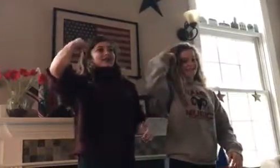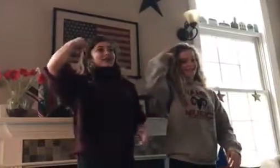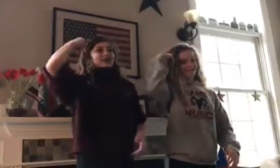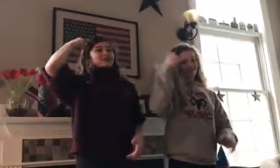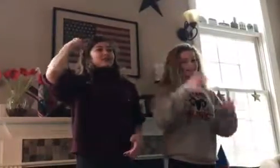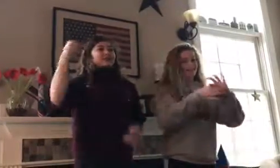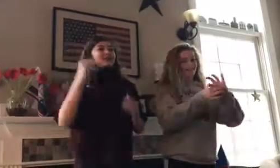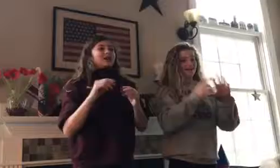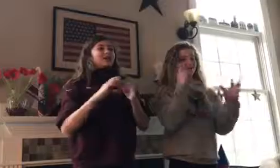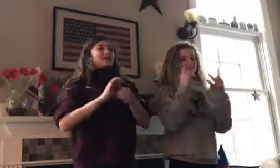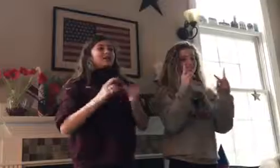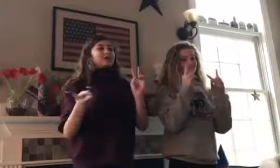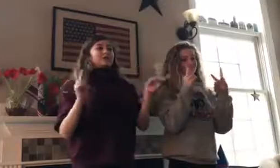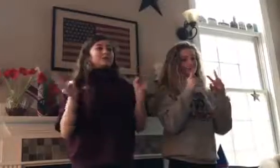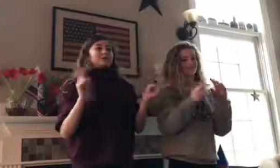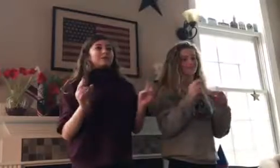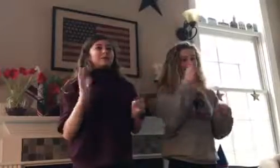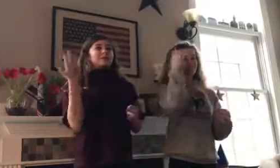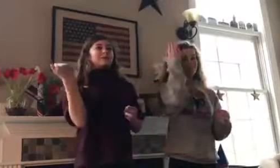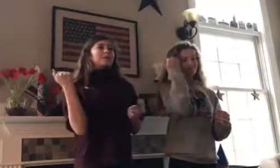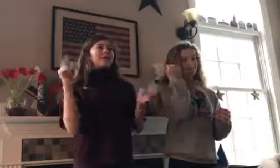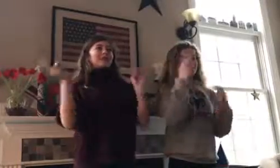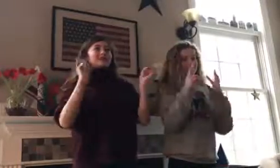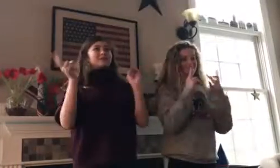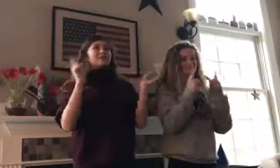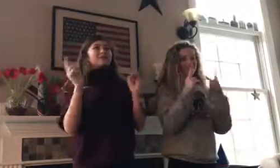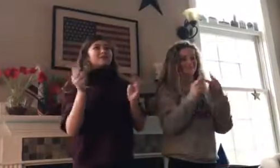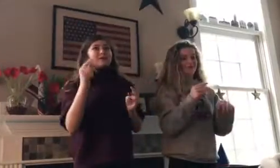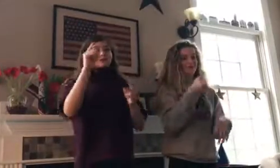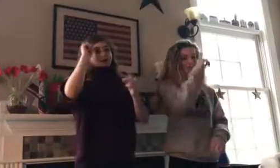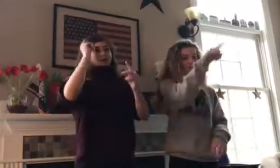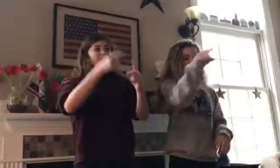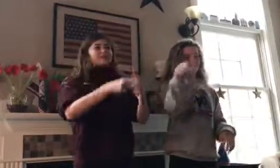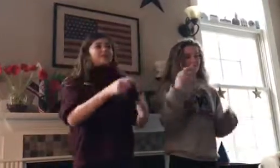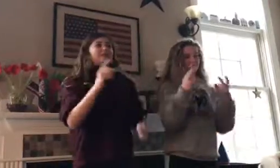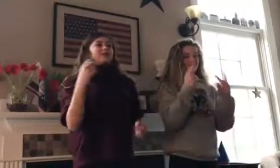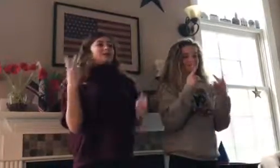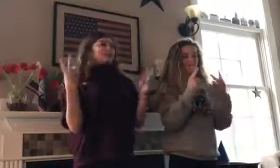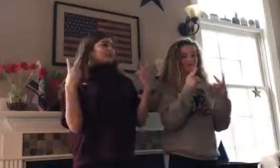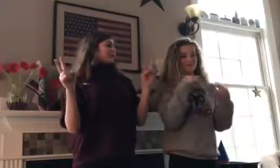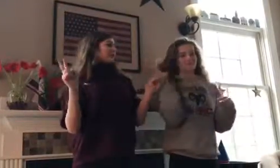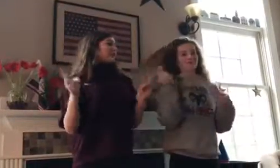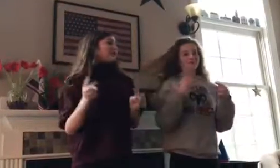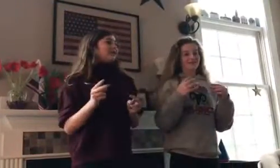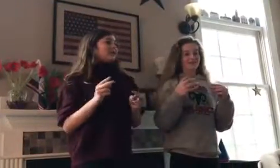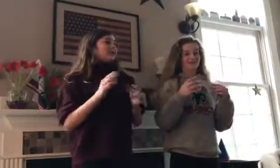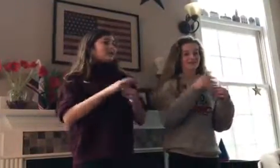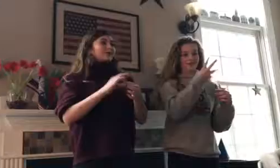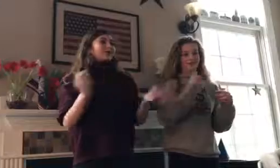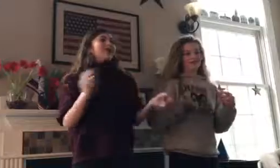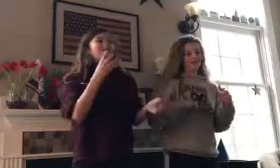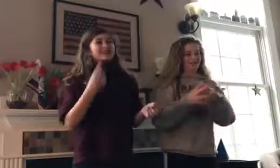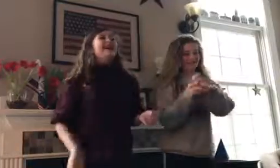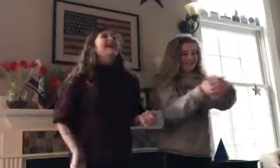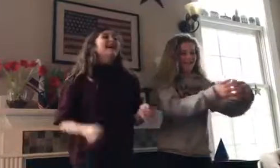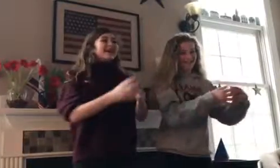as a government of the people, by the people, for the people. Just as